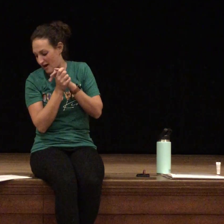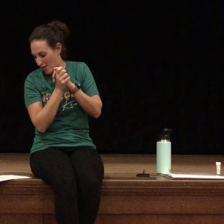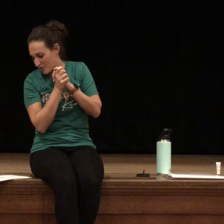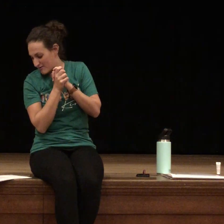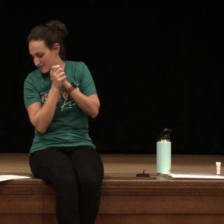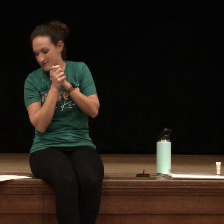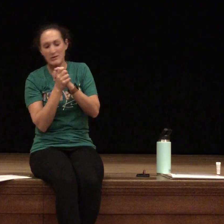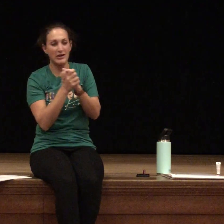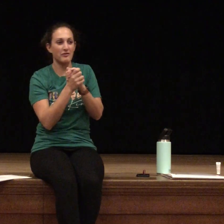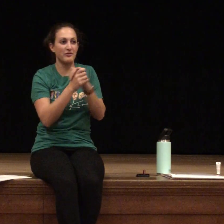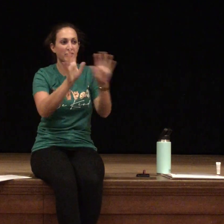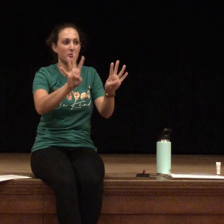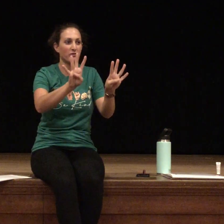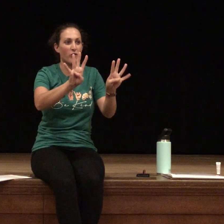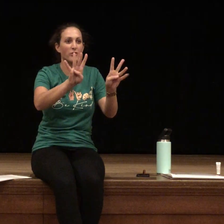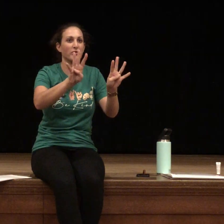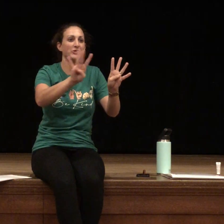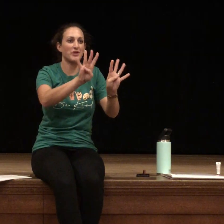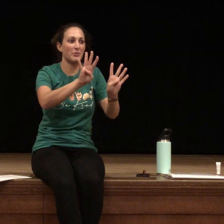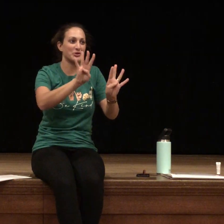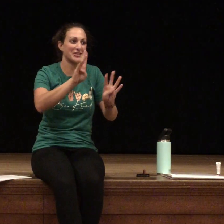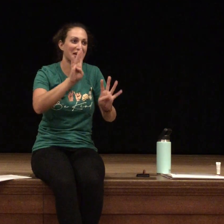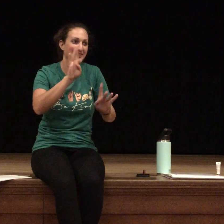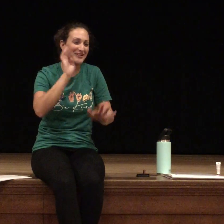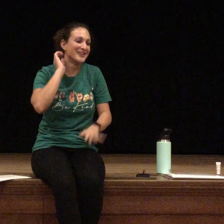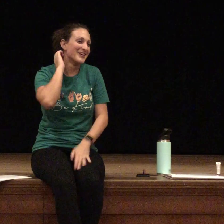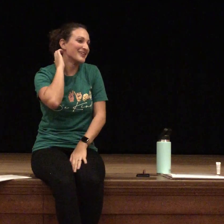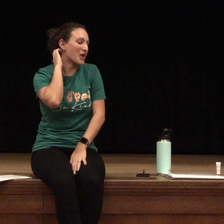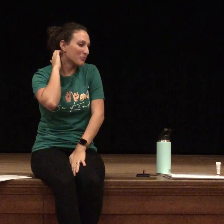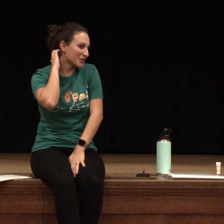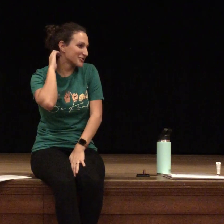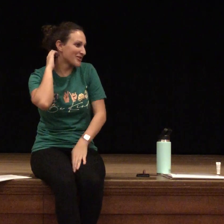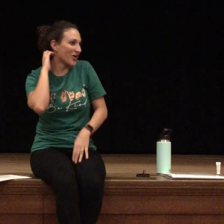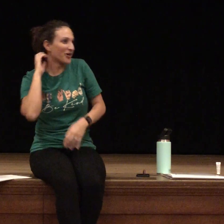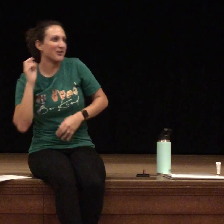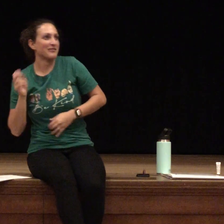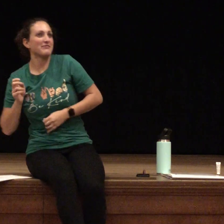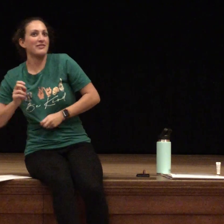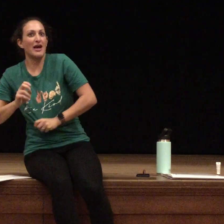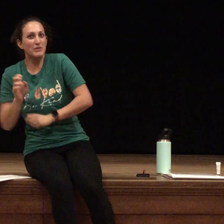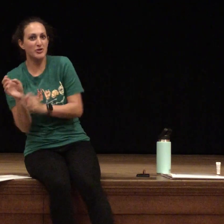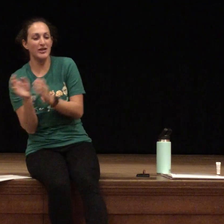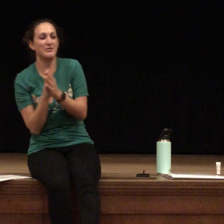Now, speaking of the number 4, we're going to do numbers today. Numbers can be tricky depending